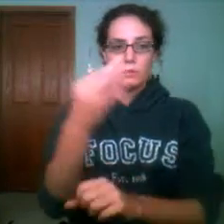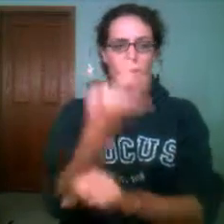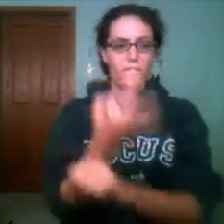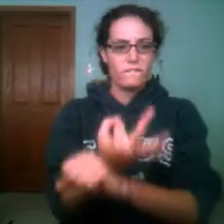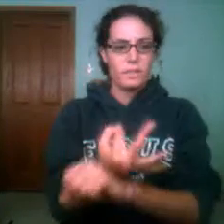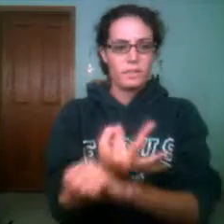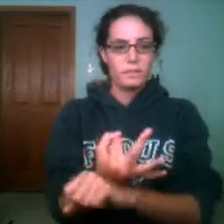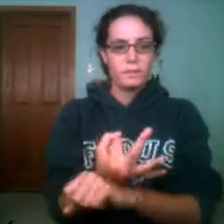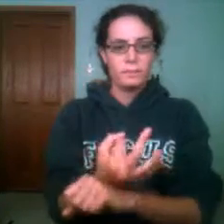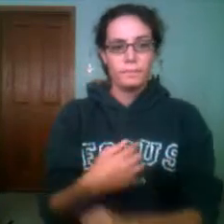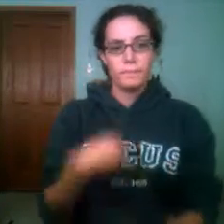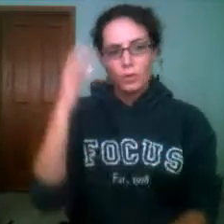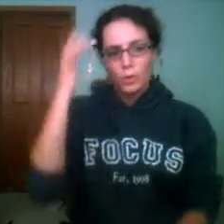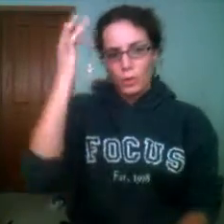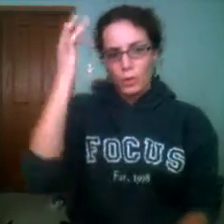Why do we study fossils?